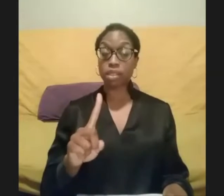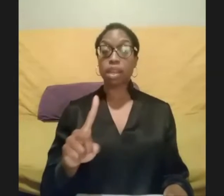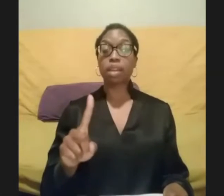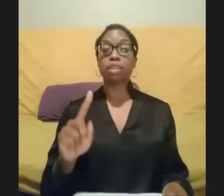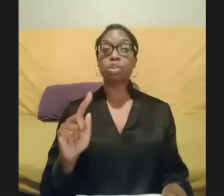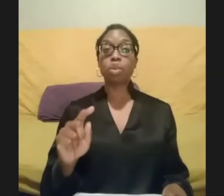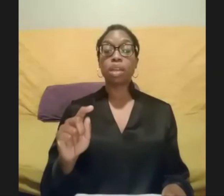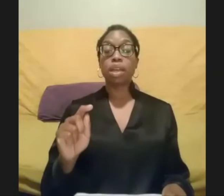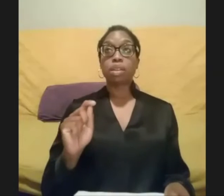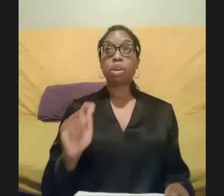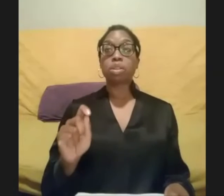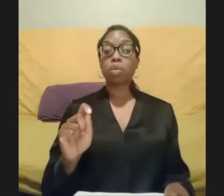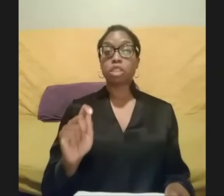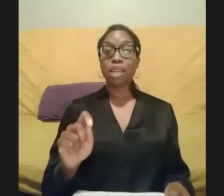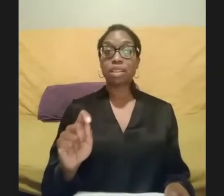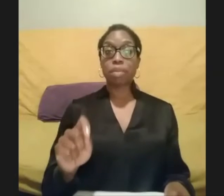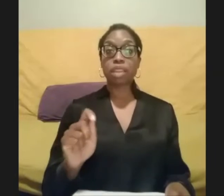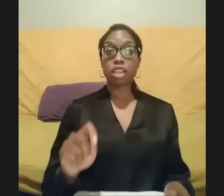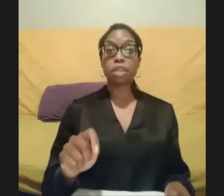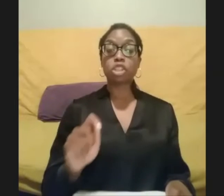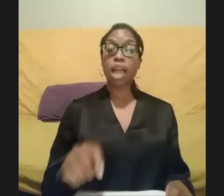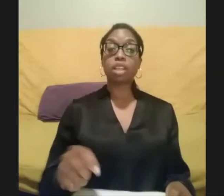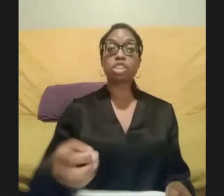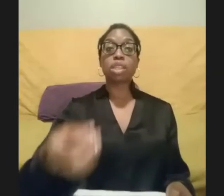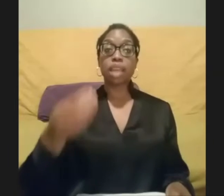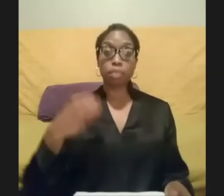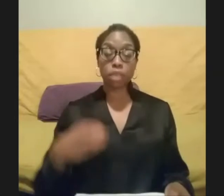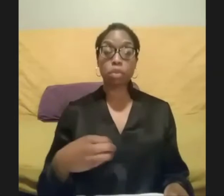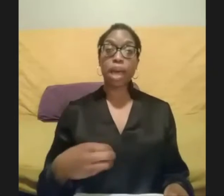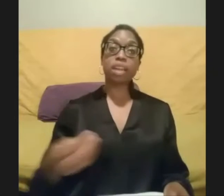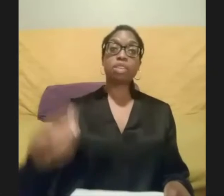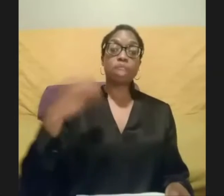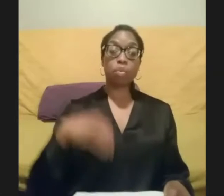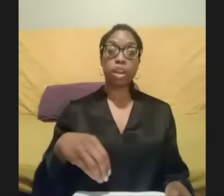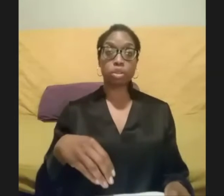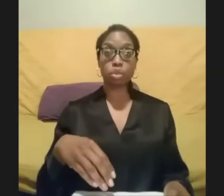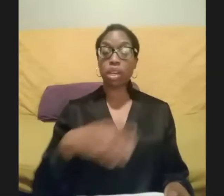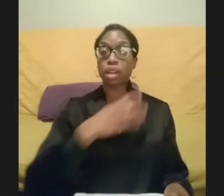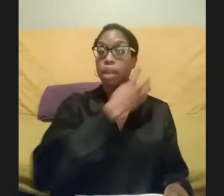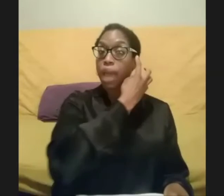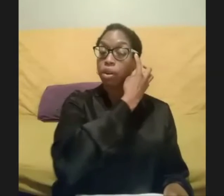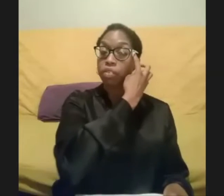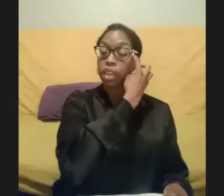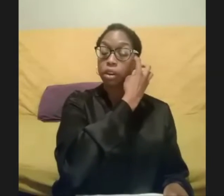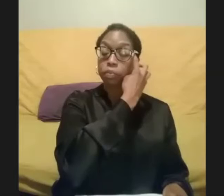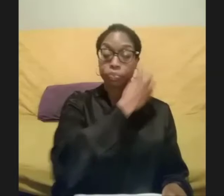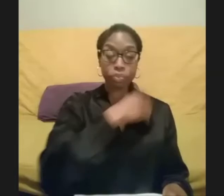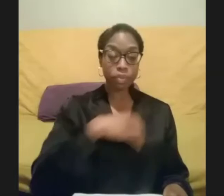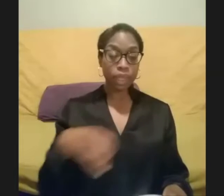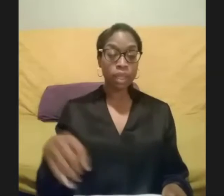And I do notice that with this pandemic, that has been a challenge to get people back into that regular screening and pattern of care.